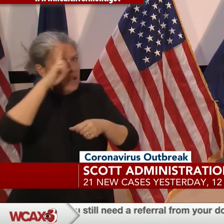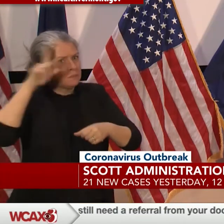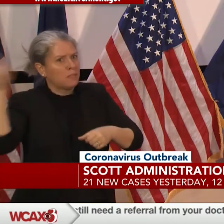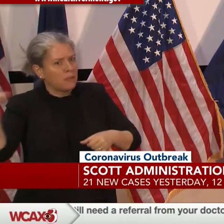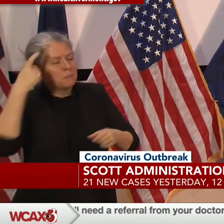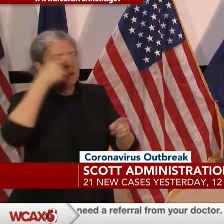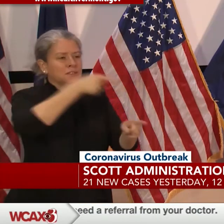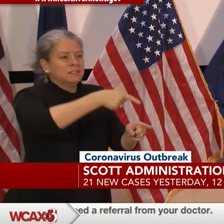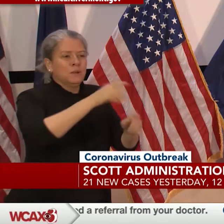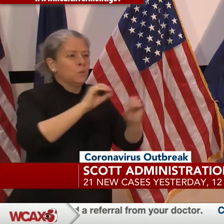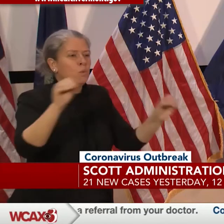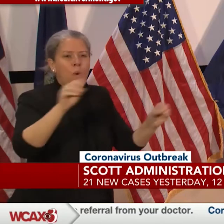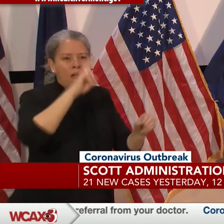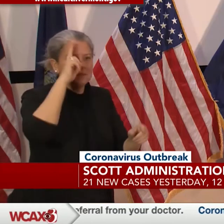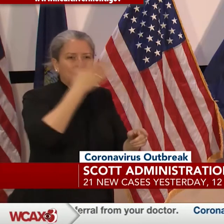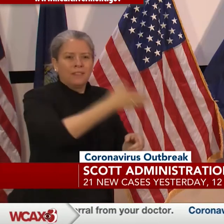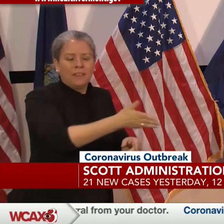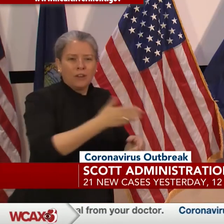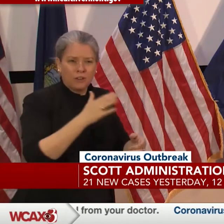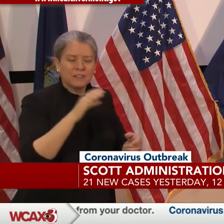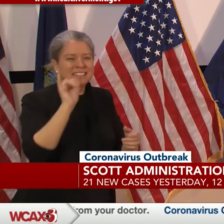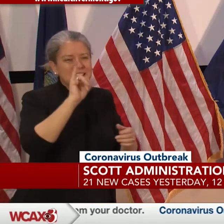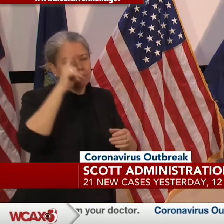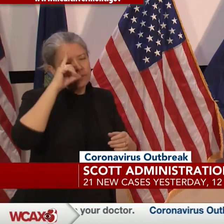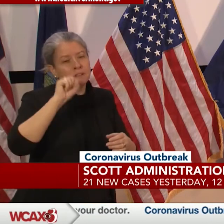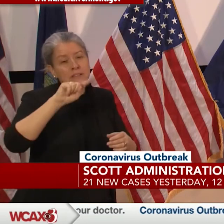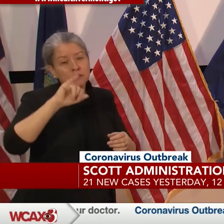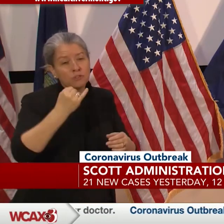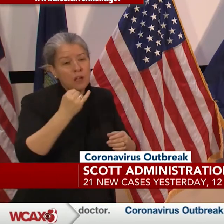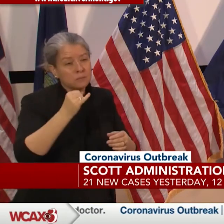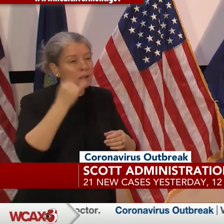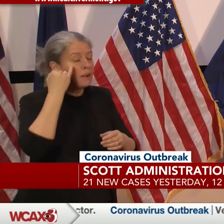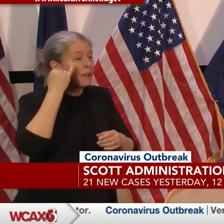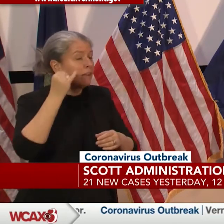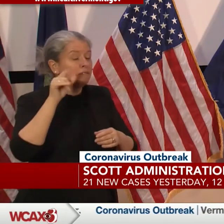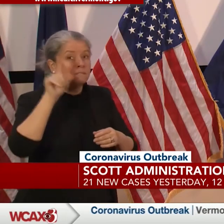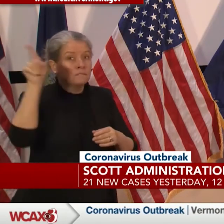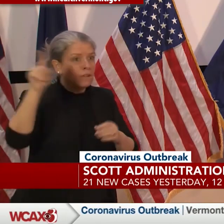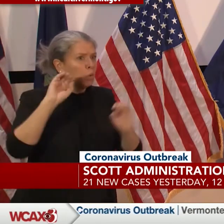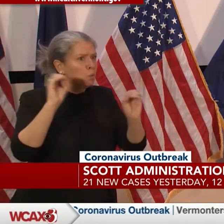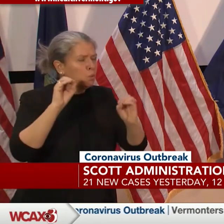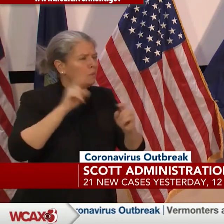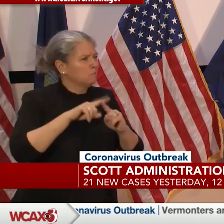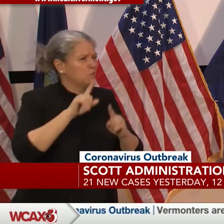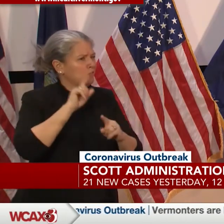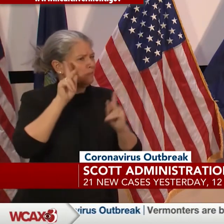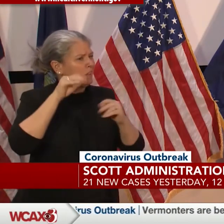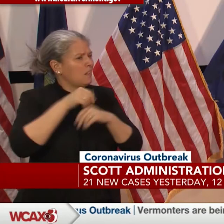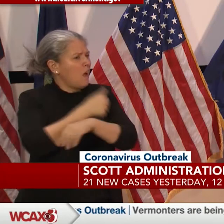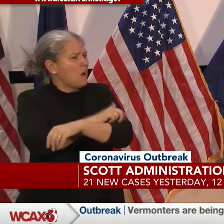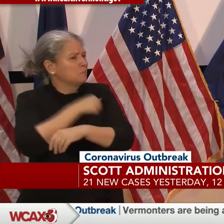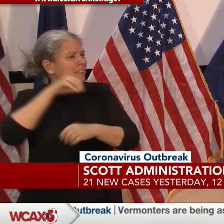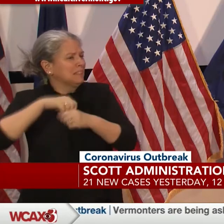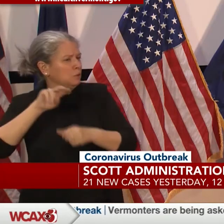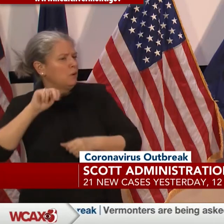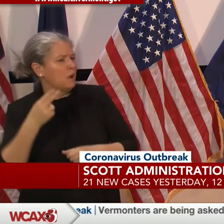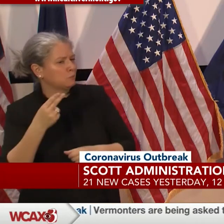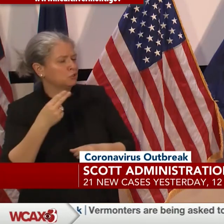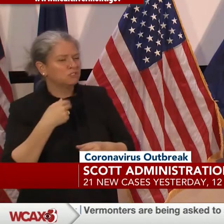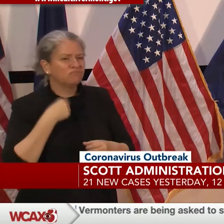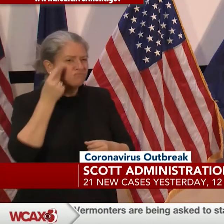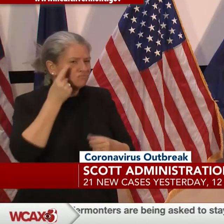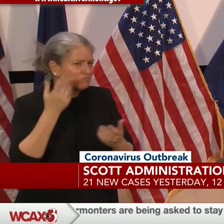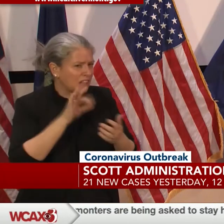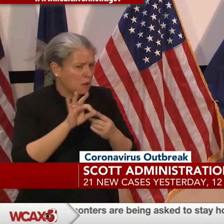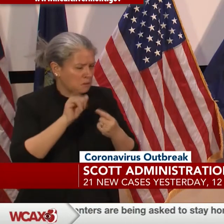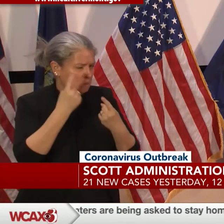St. Johnsbury or New Hampshire. Yeah. And the second part about access to information is, I've been told by